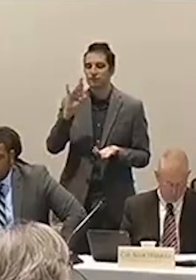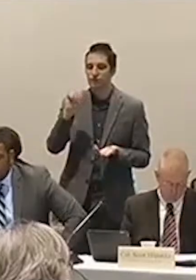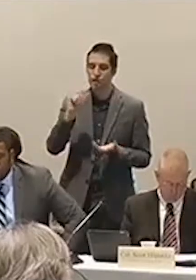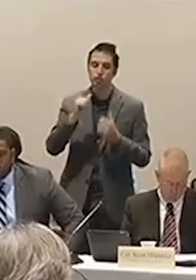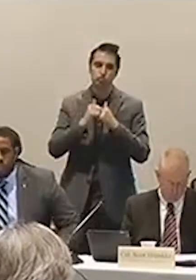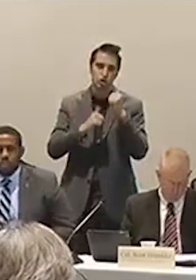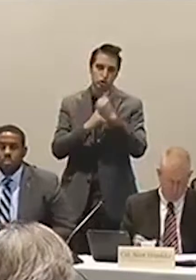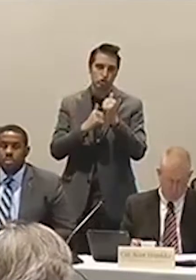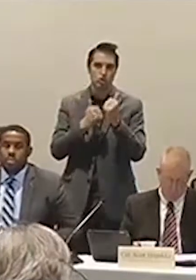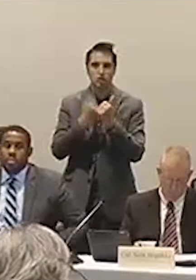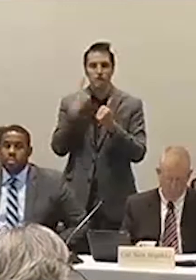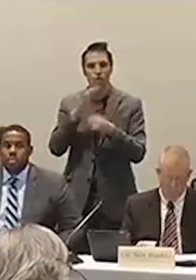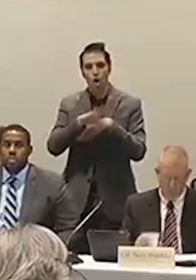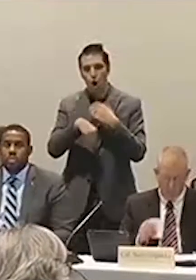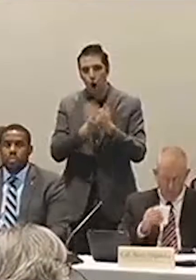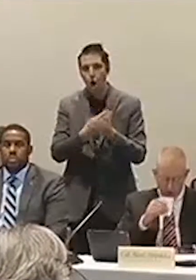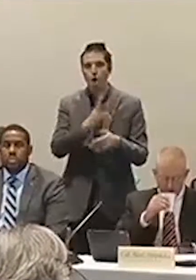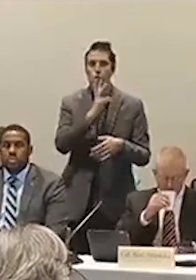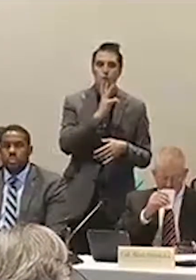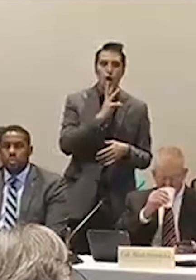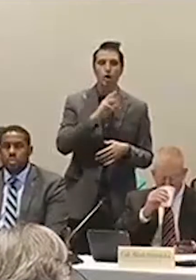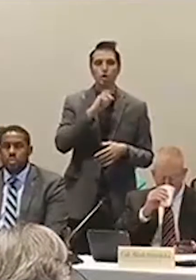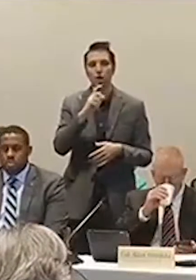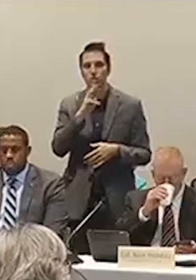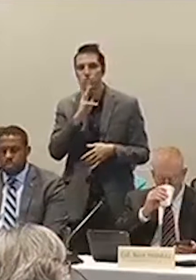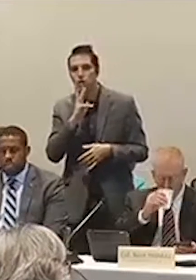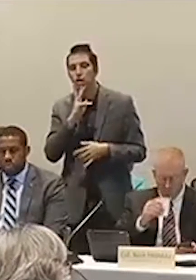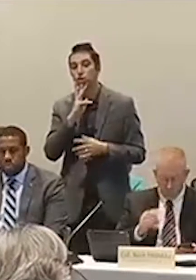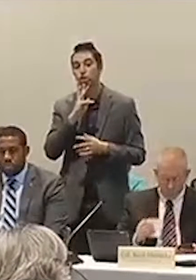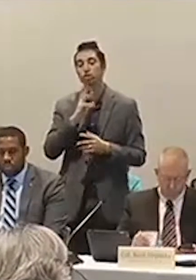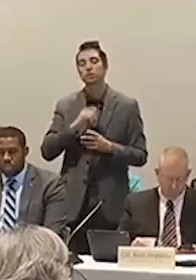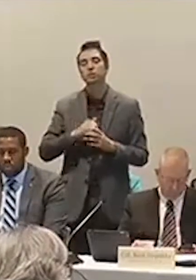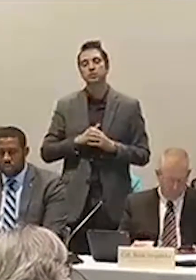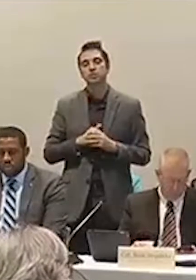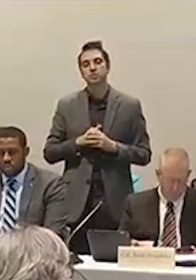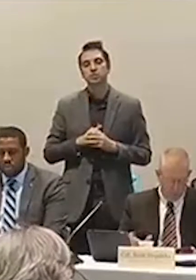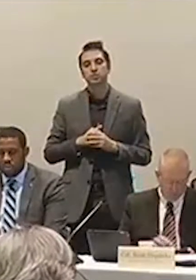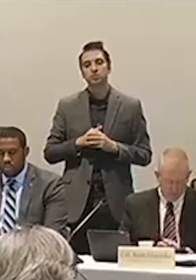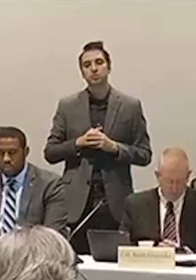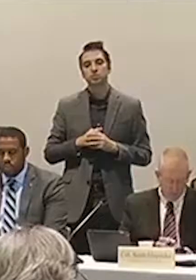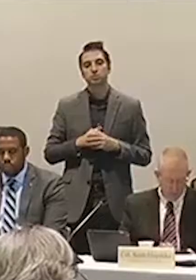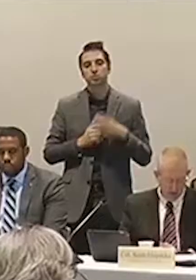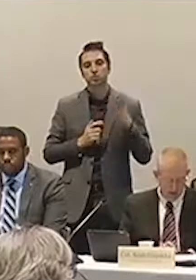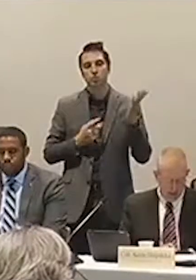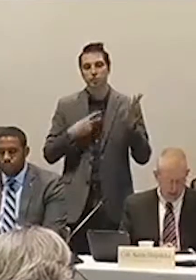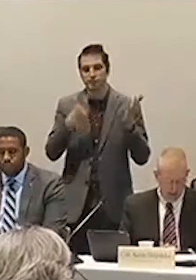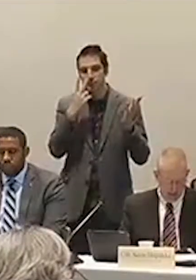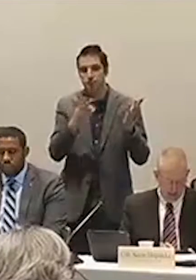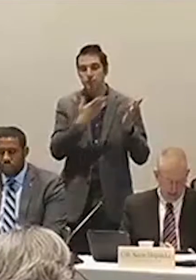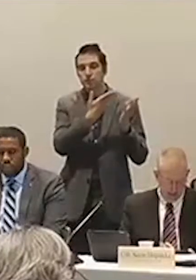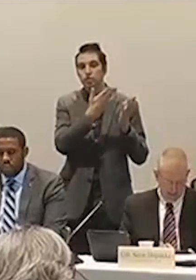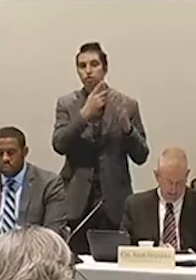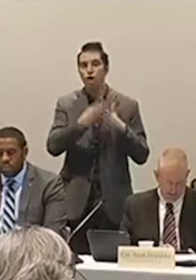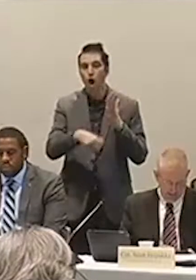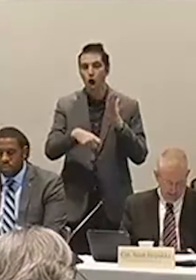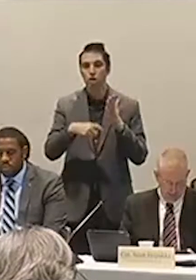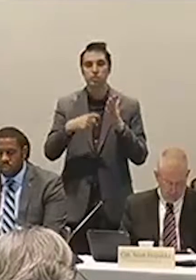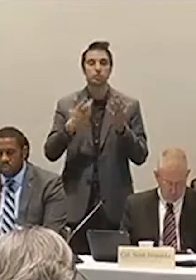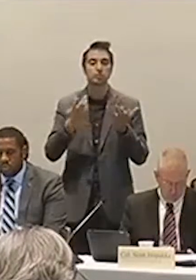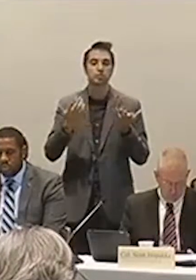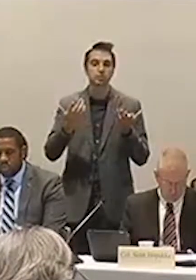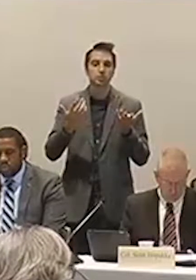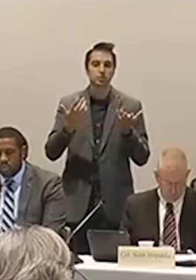all utility sectors, water and wastewater, perhaps in particular. So we've got operating cost pressures, we've got the move to full